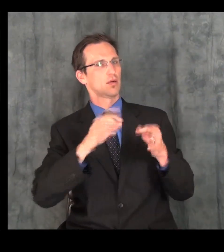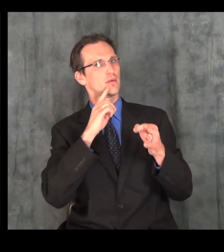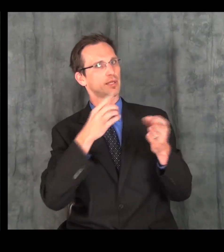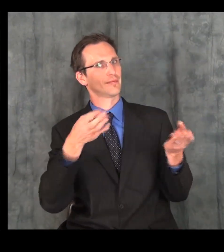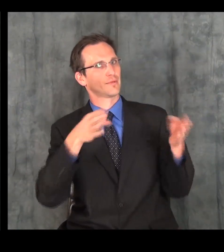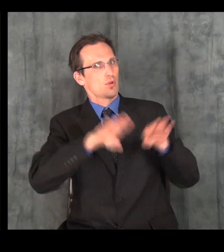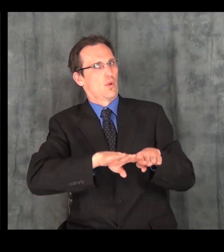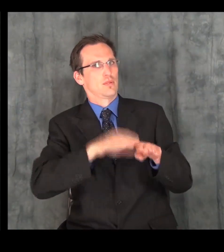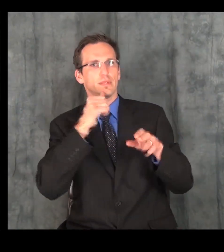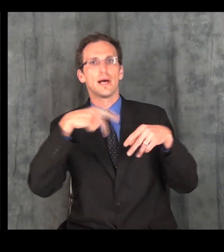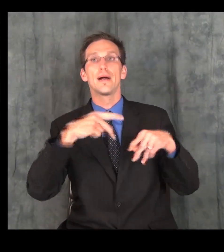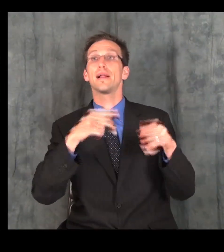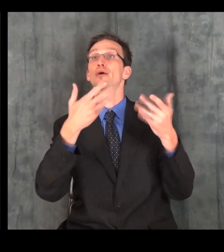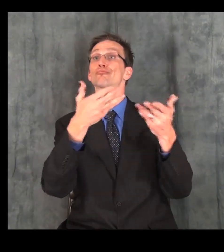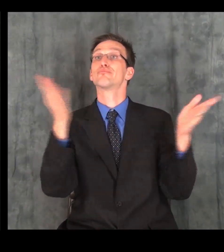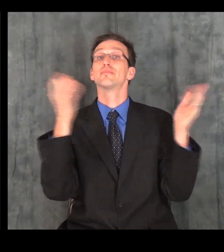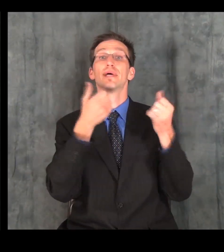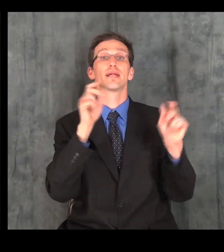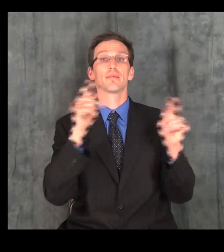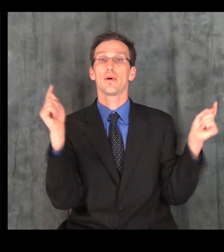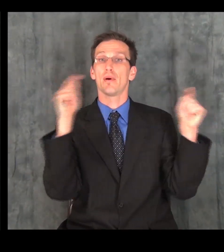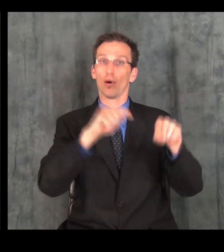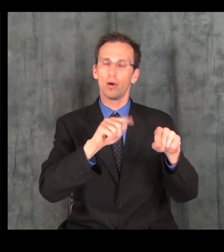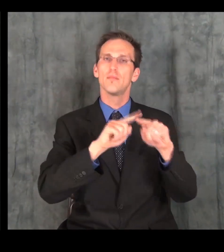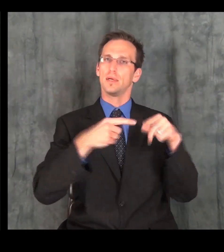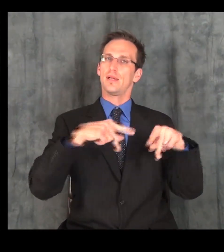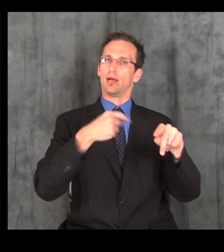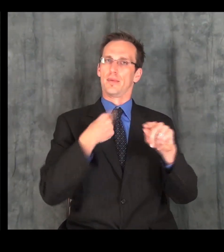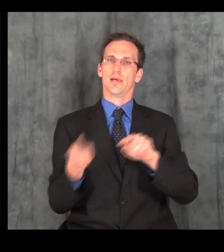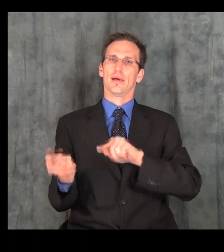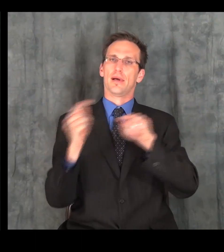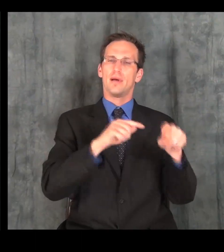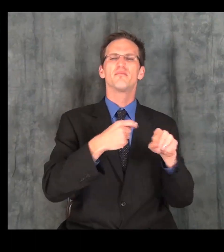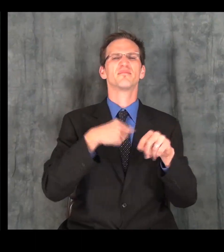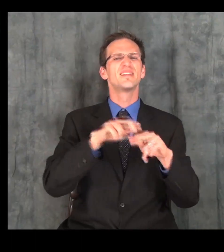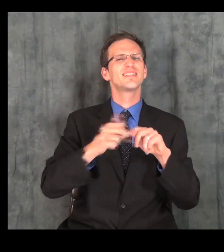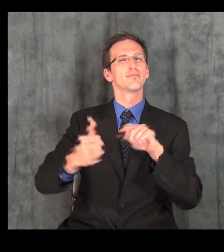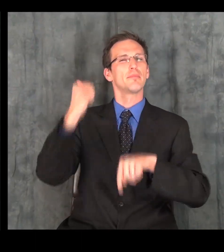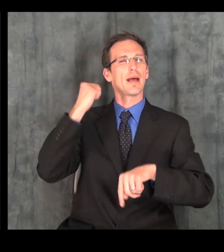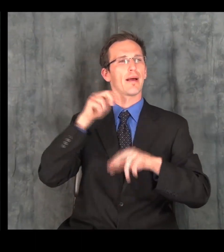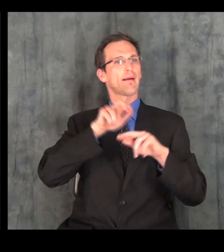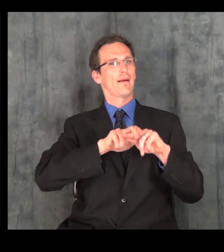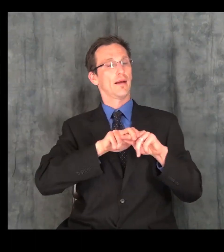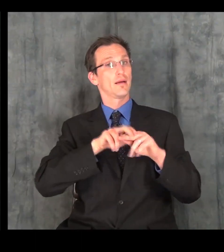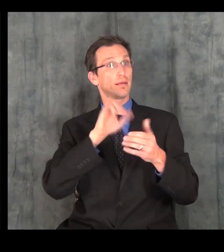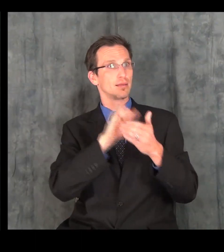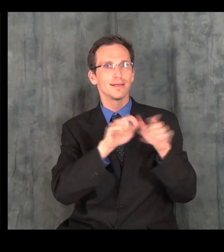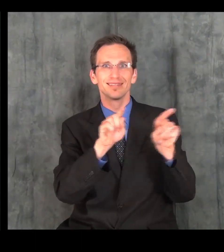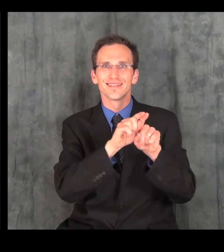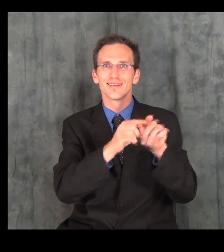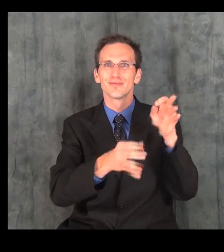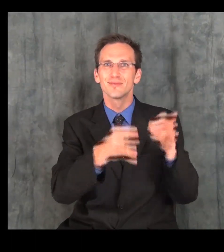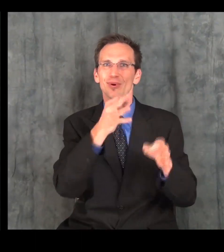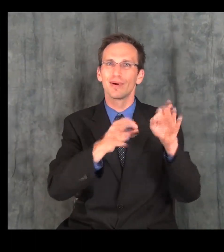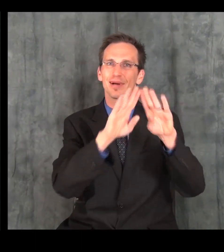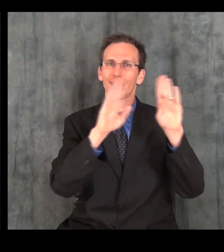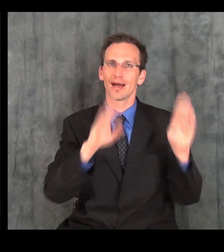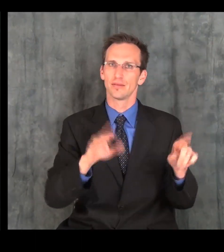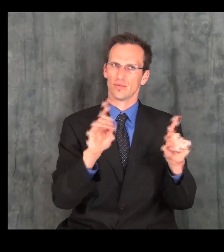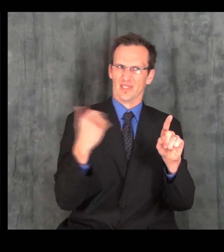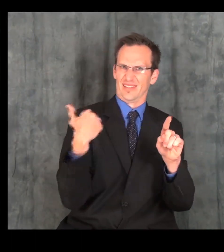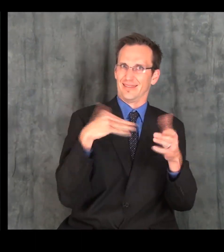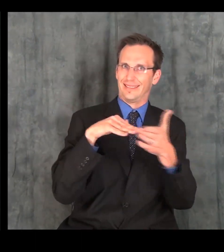I was able to sit in the public gallery and look at, and it was in the same courthouse where we'd done the trial. It was in a different courtroom, but it's the